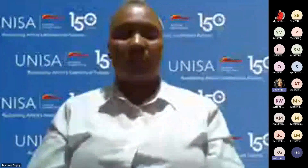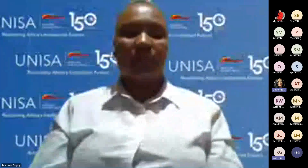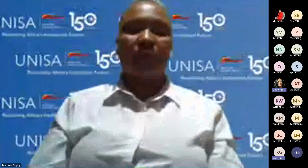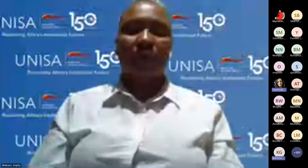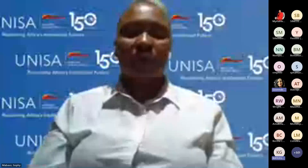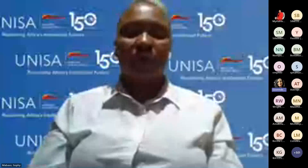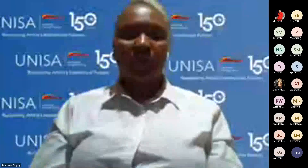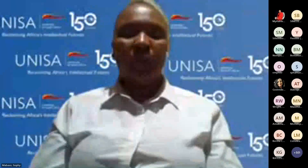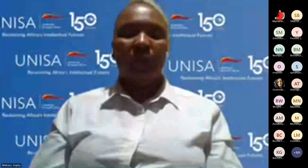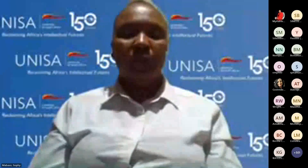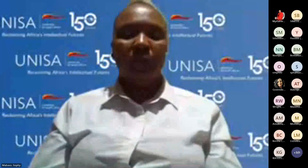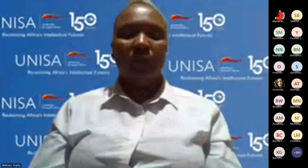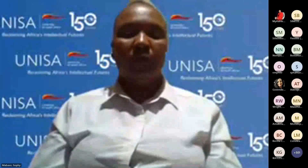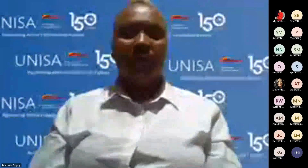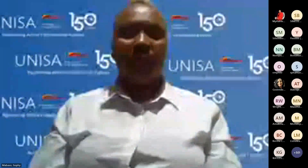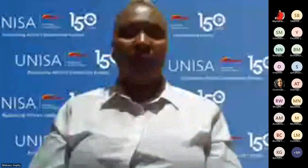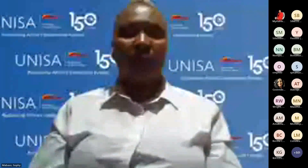Dr. Did you Mphahlele?